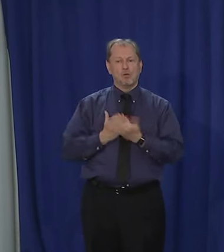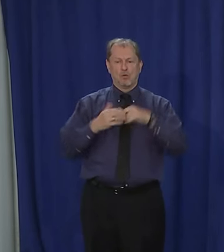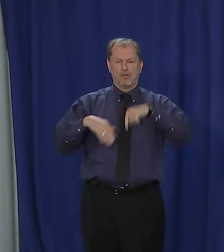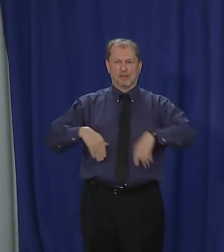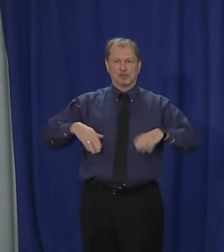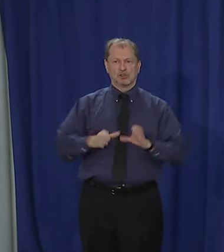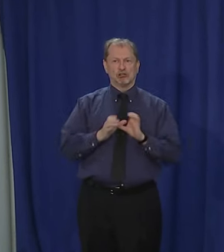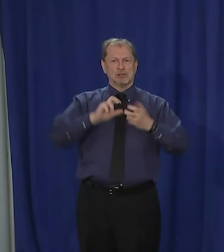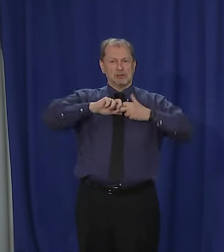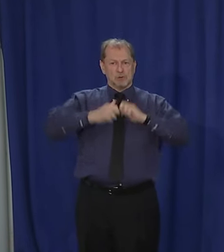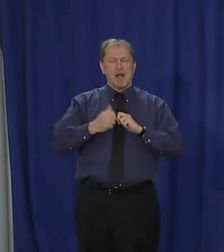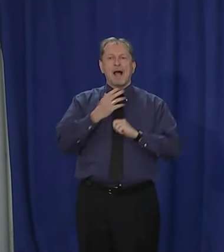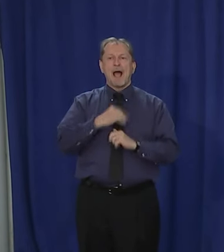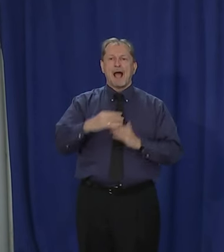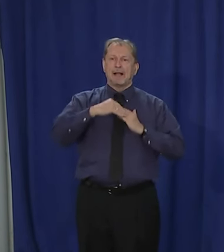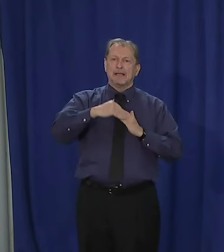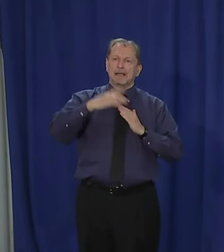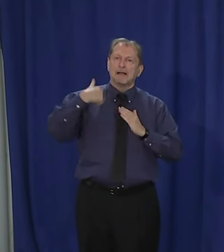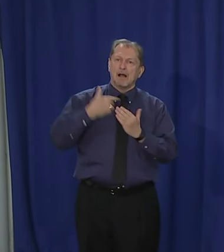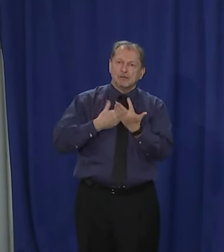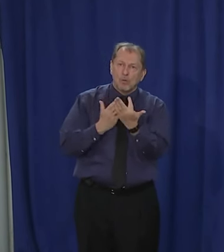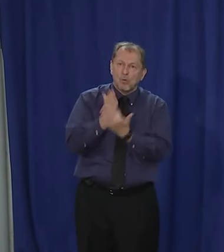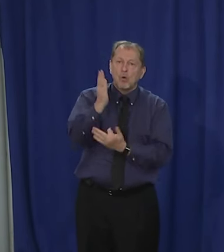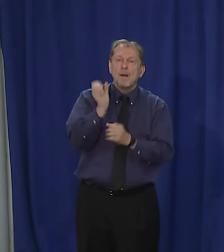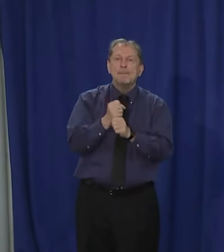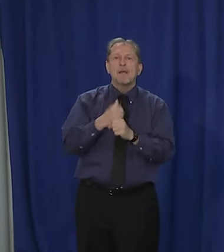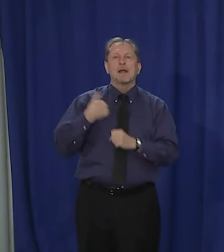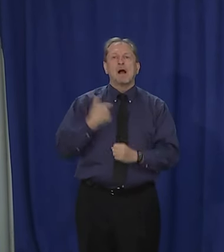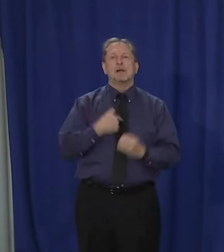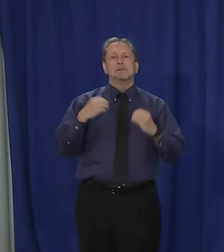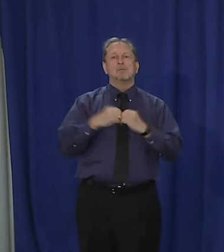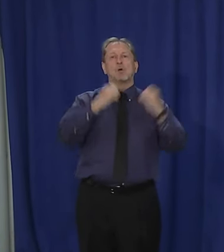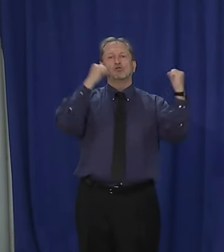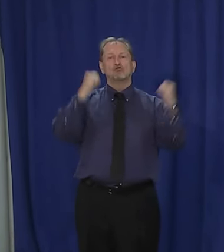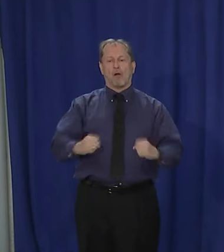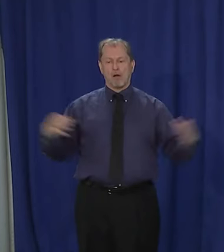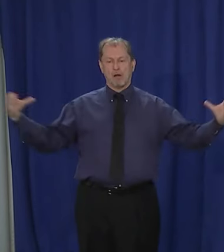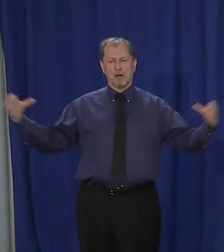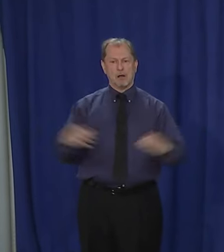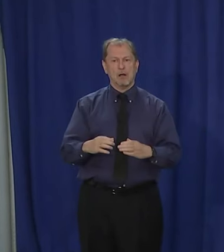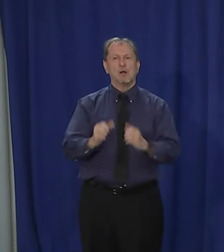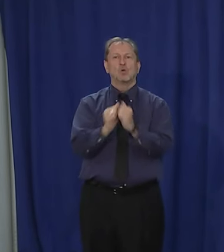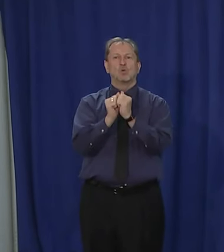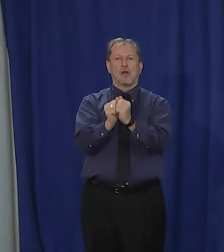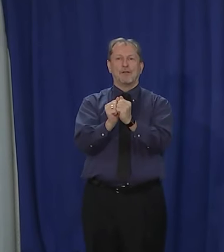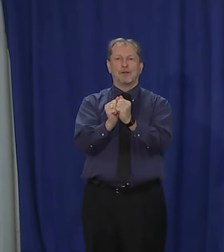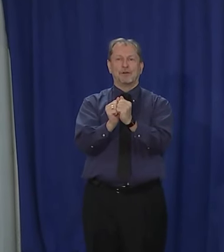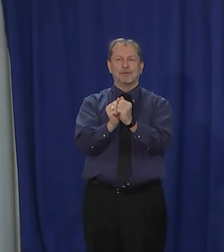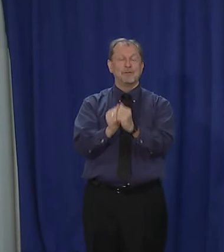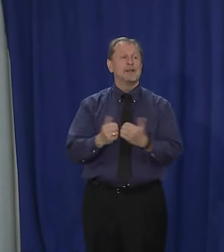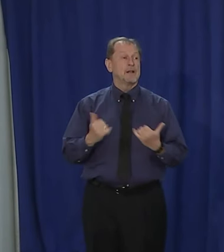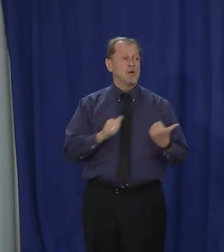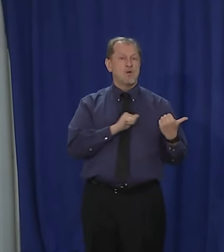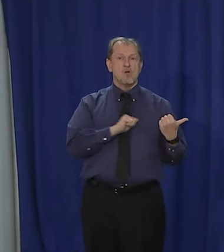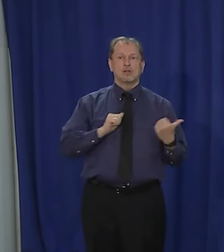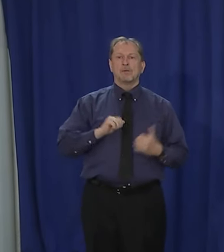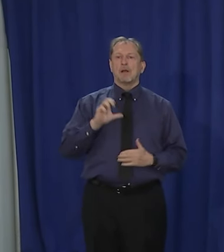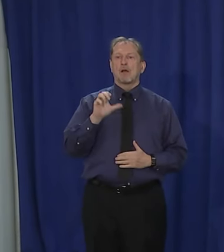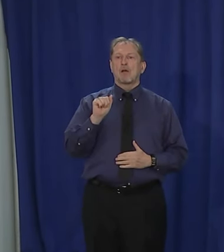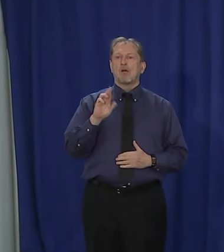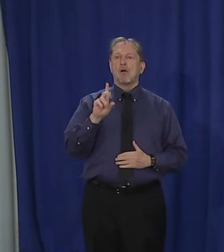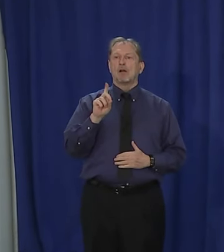of it, and what will make us stronger. With that, it's now my pleasure to welcome Alderman Cardenas to the